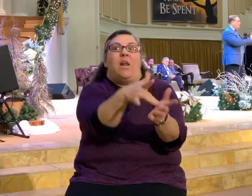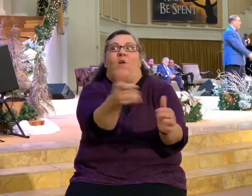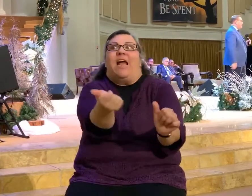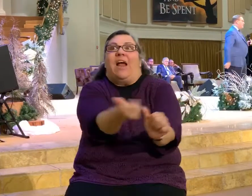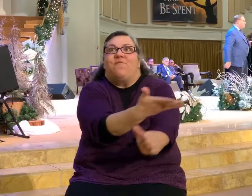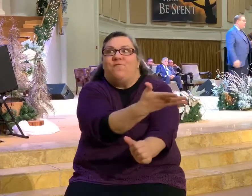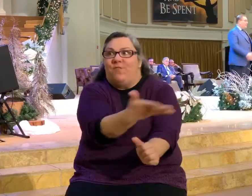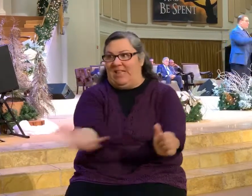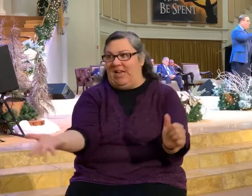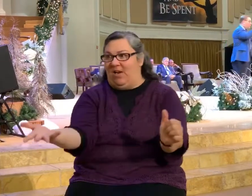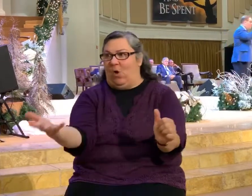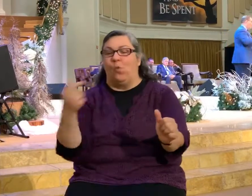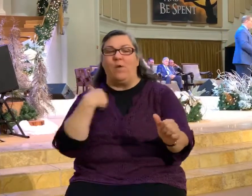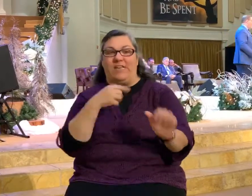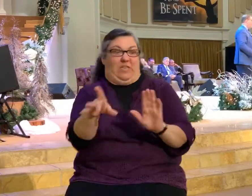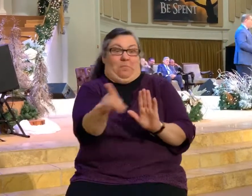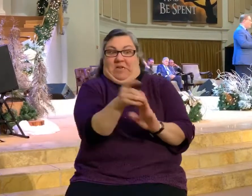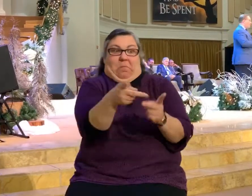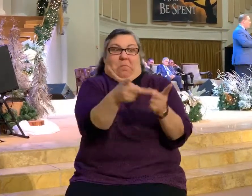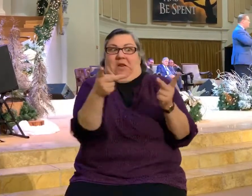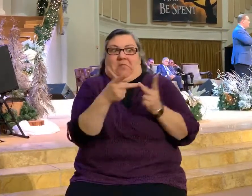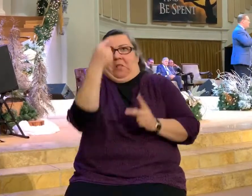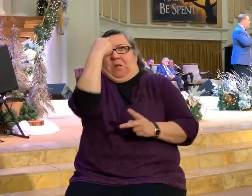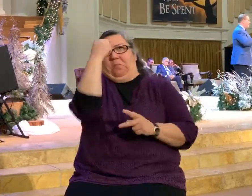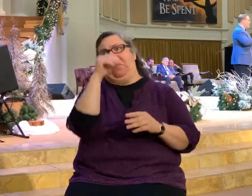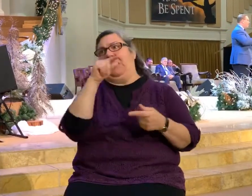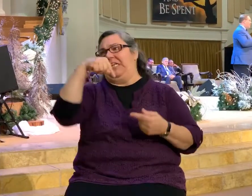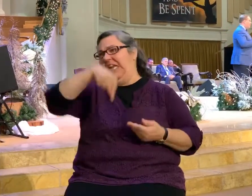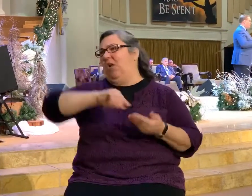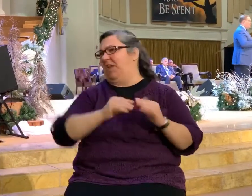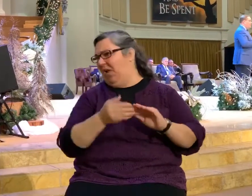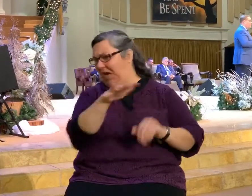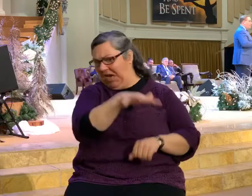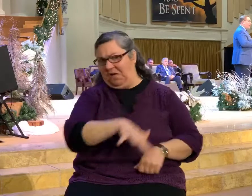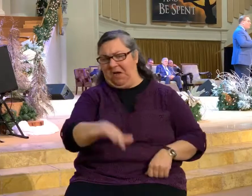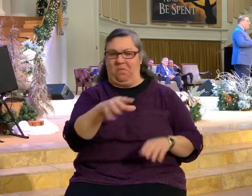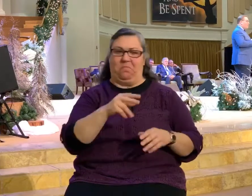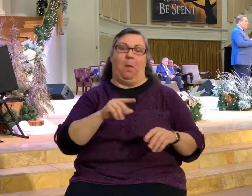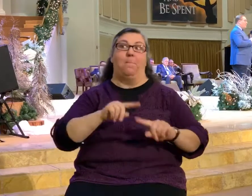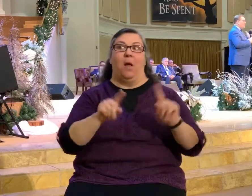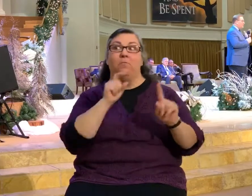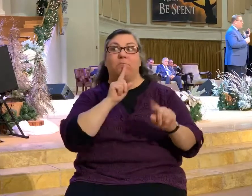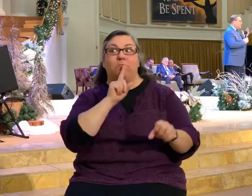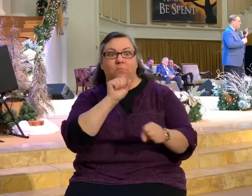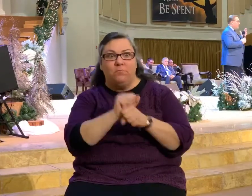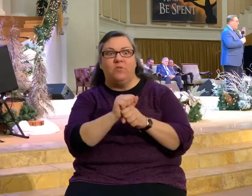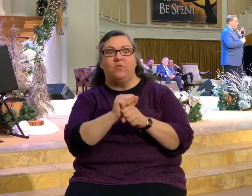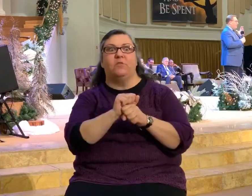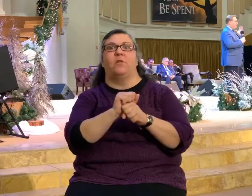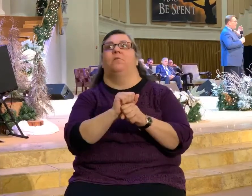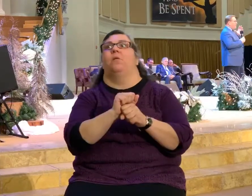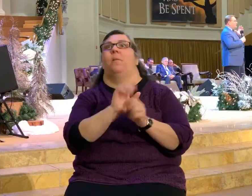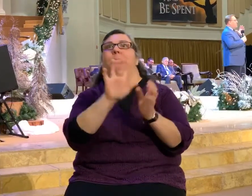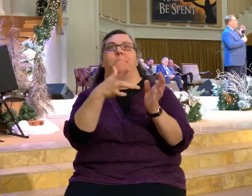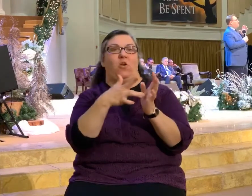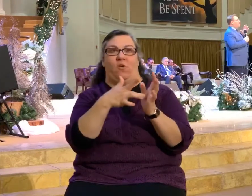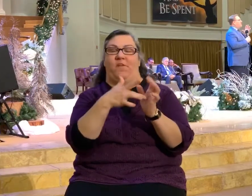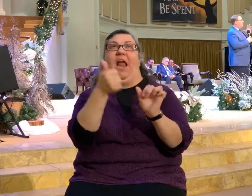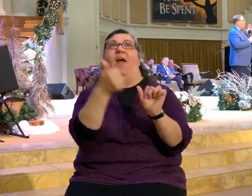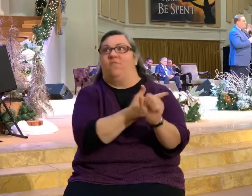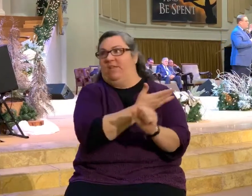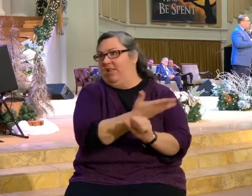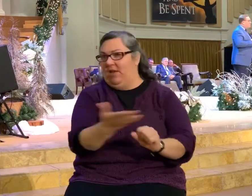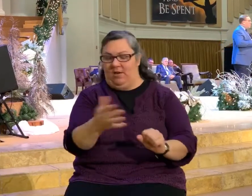just picked a place in what we thought was downtown, close to downtown. When we got there, it was right within walking distance of literally some